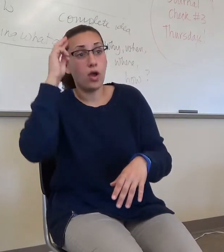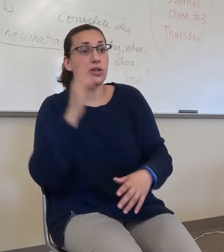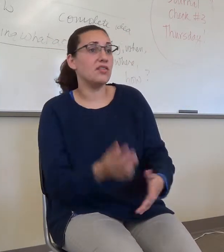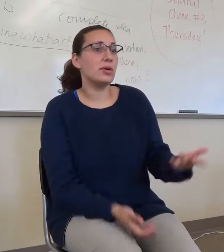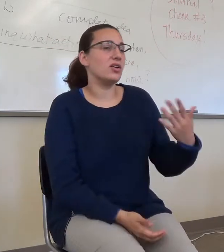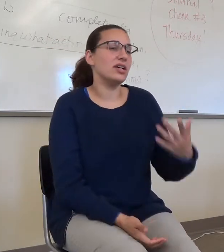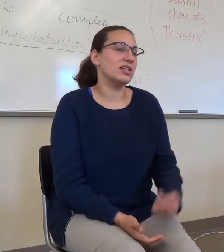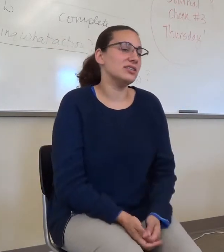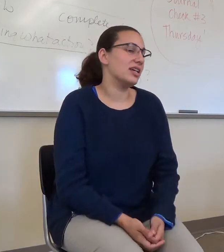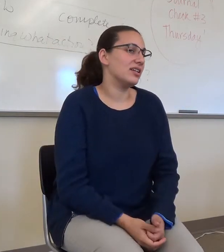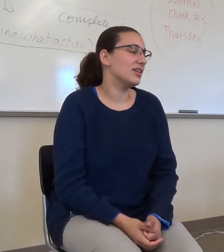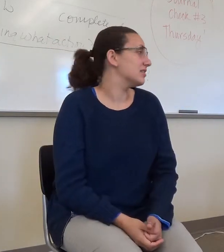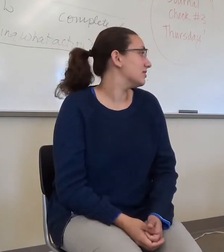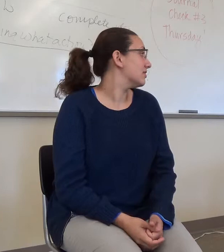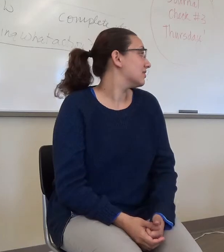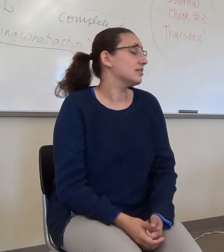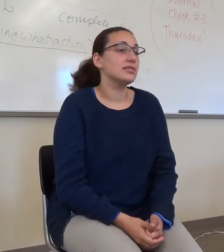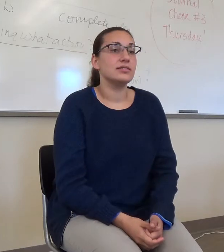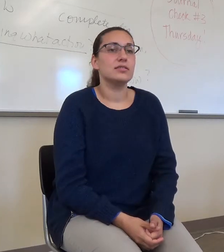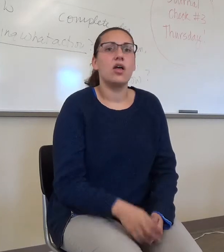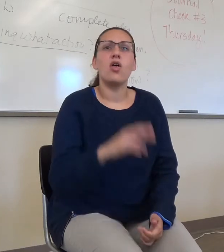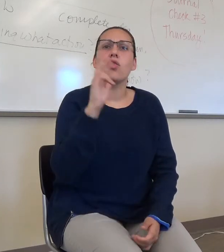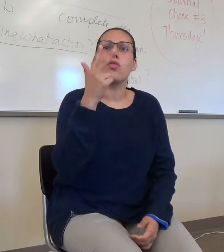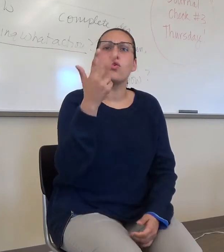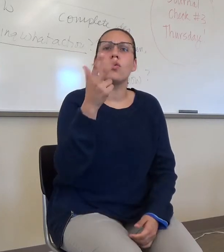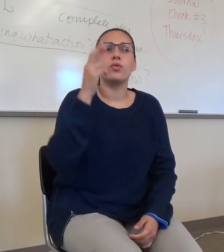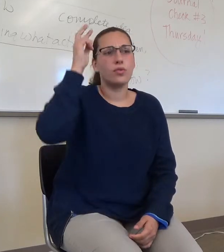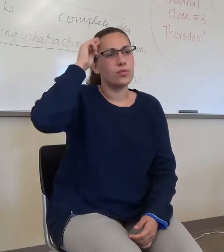never mind. Go ahead. Okay. It's okay. Go ahead. What's the third reason?